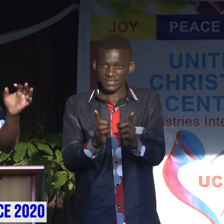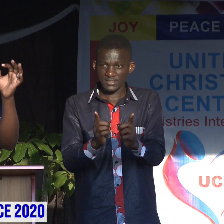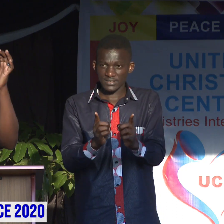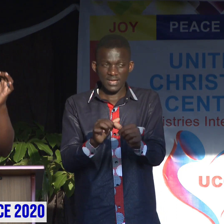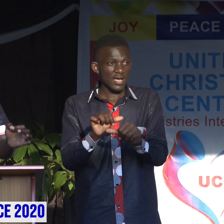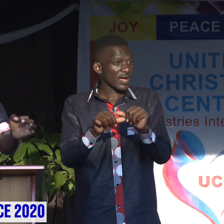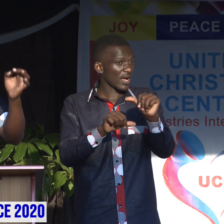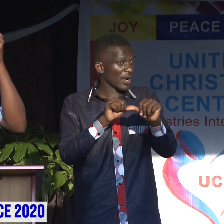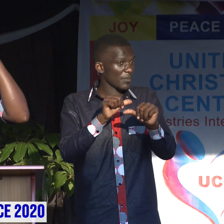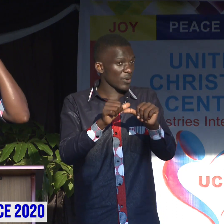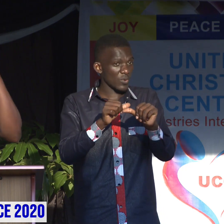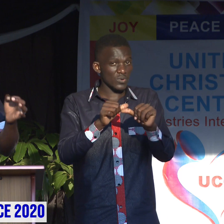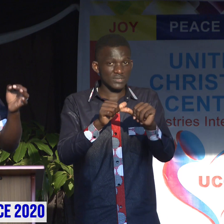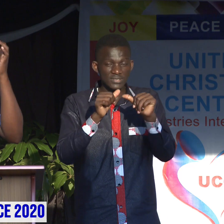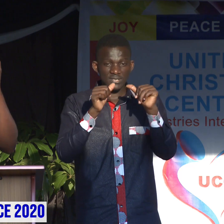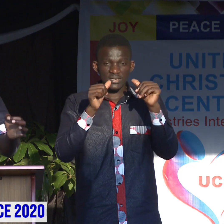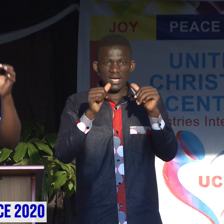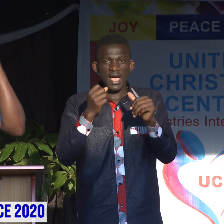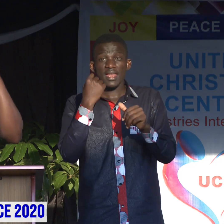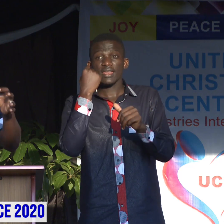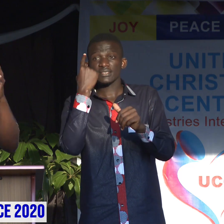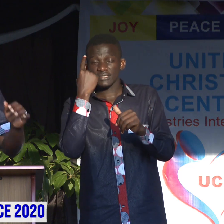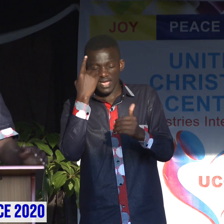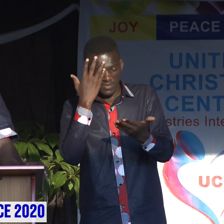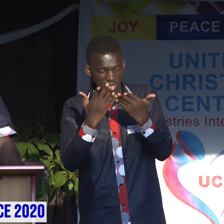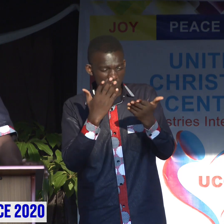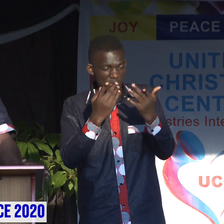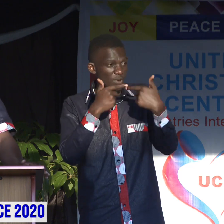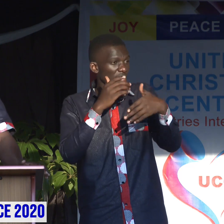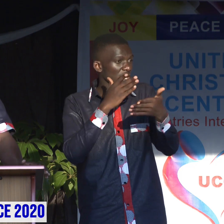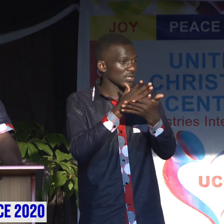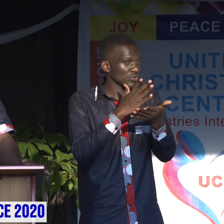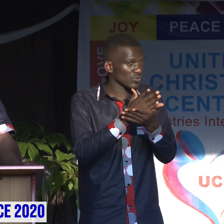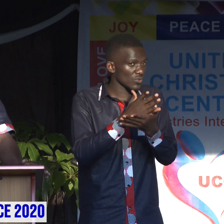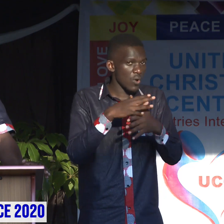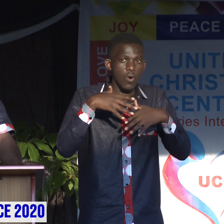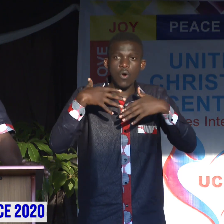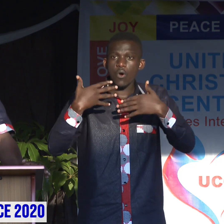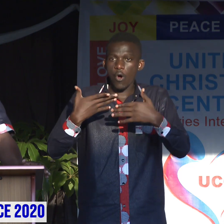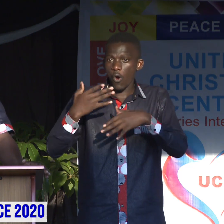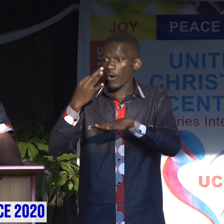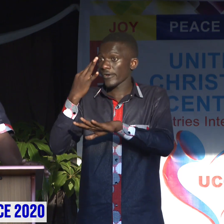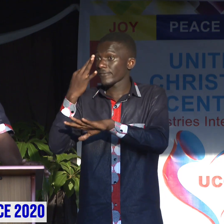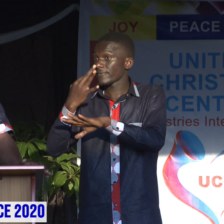about discovering whether we are true or false Christians. As our